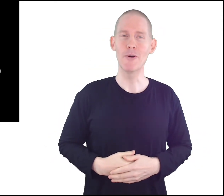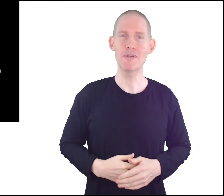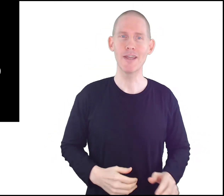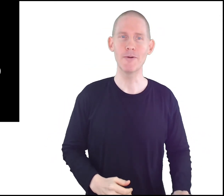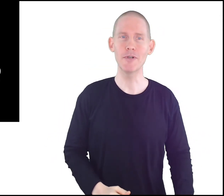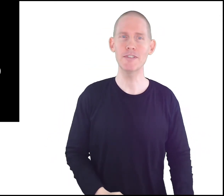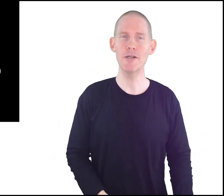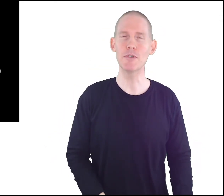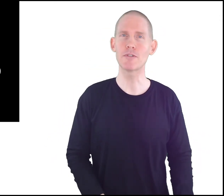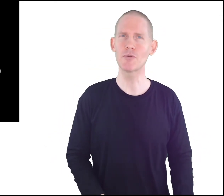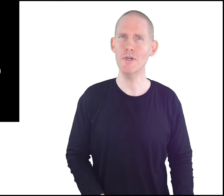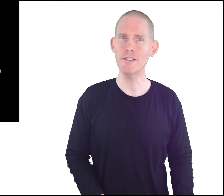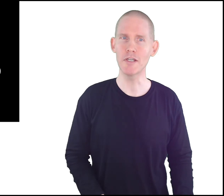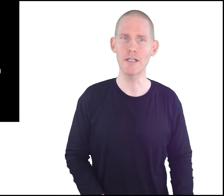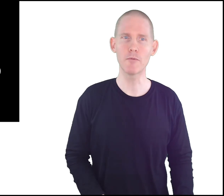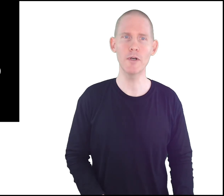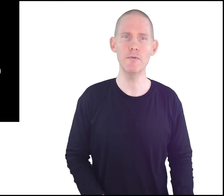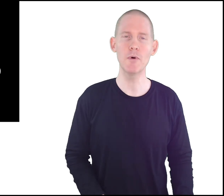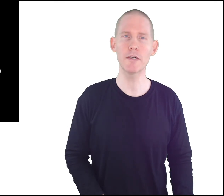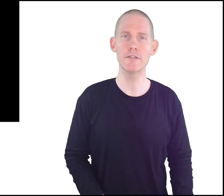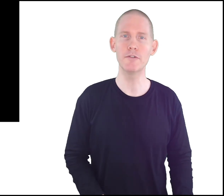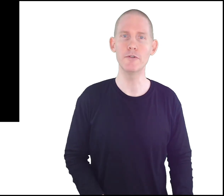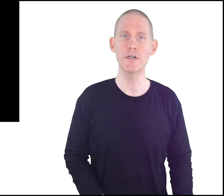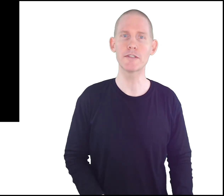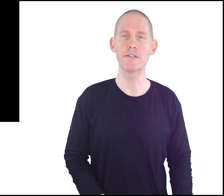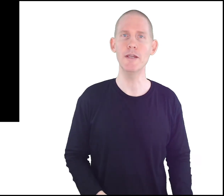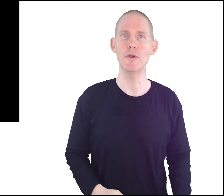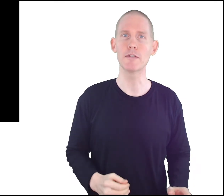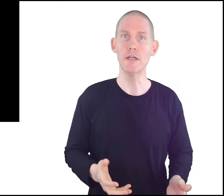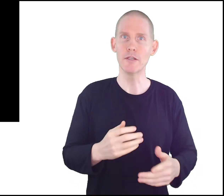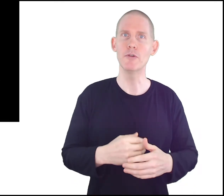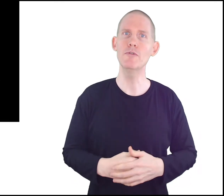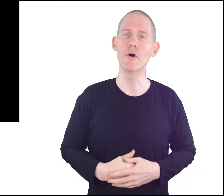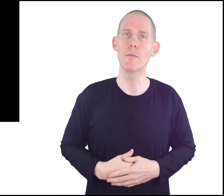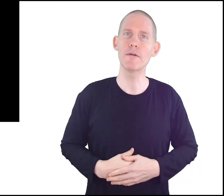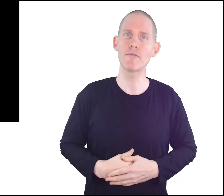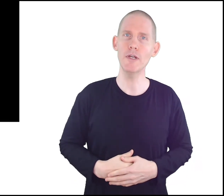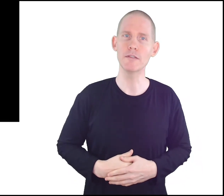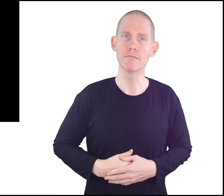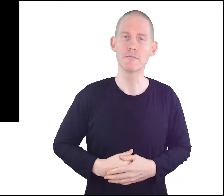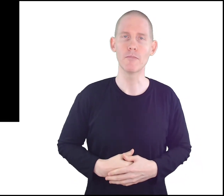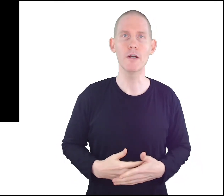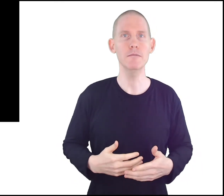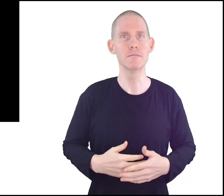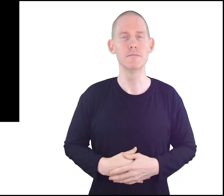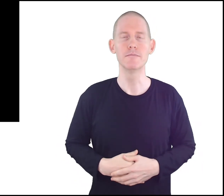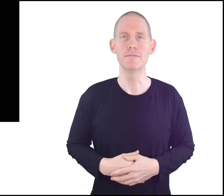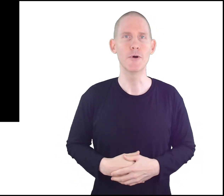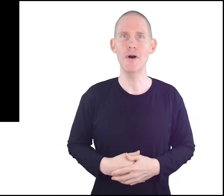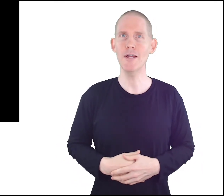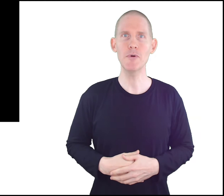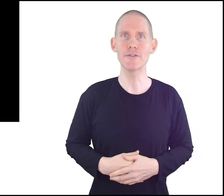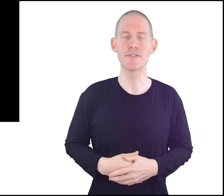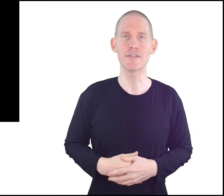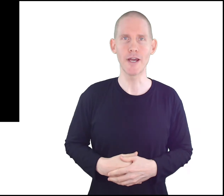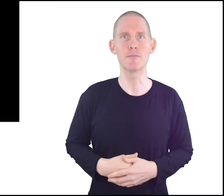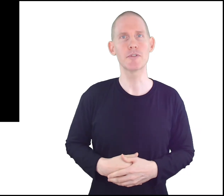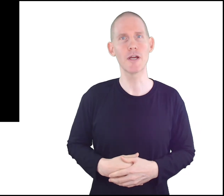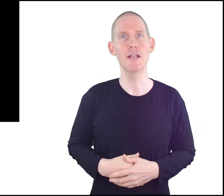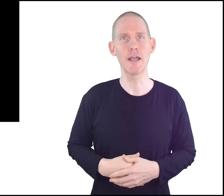Okay, what do you say we switch it? What if we wanted to do a statement? You know my friend. Well, no eyebrows this time. Just kind of end with